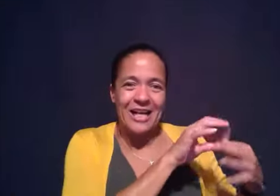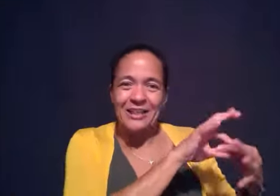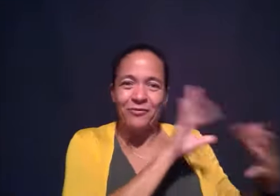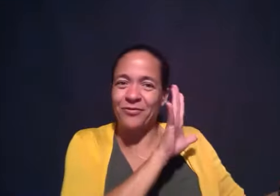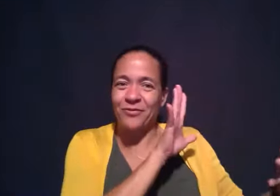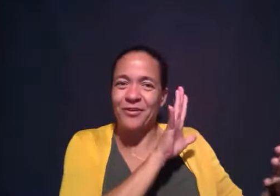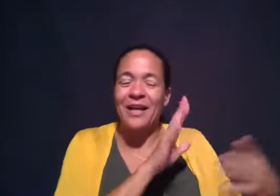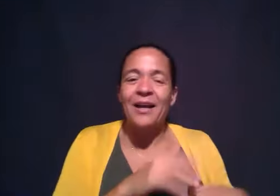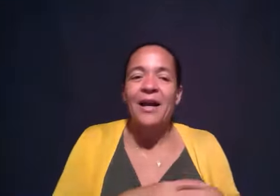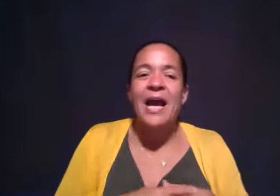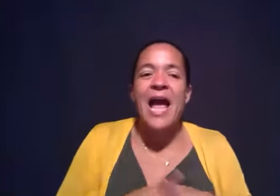I really need to do that.